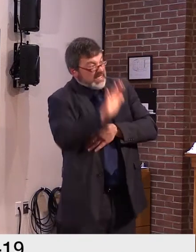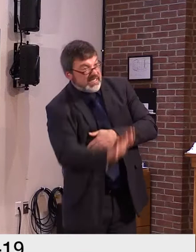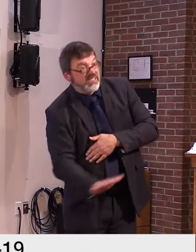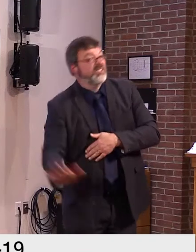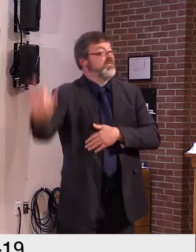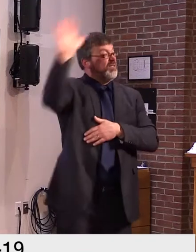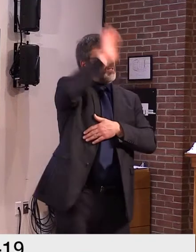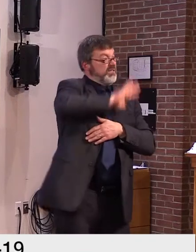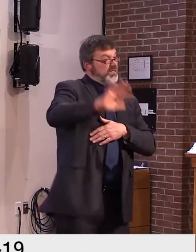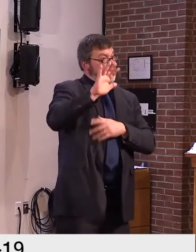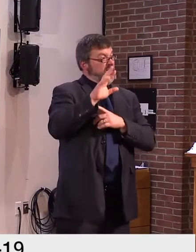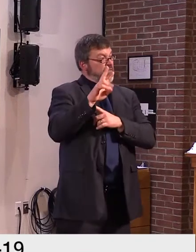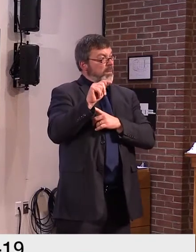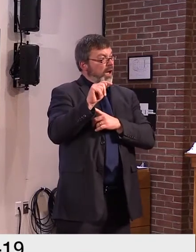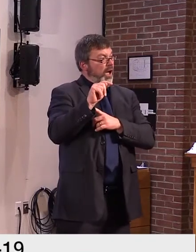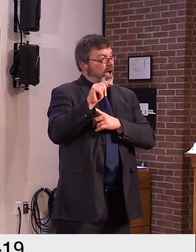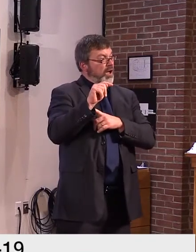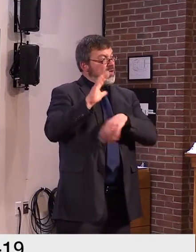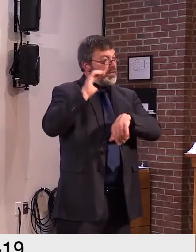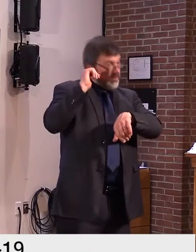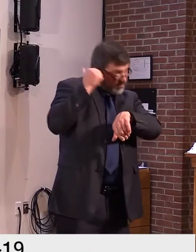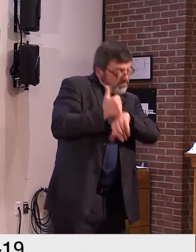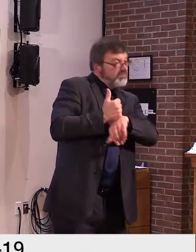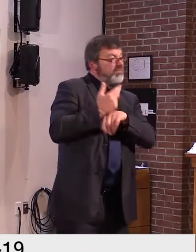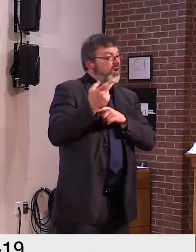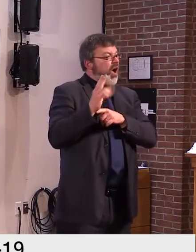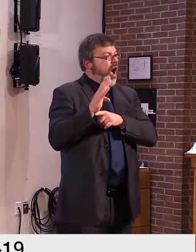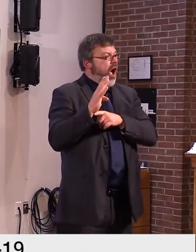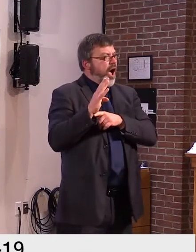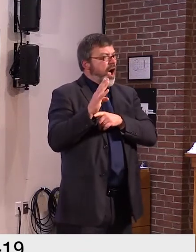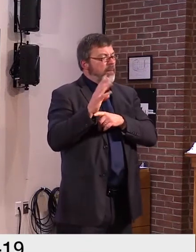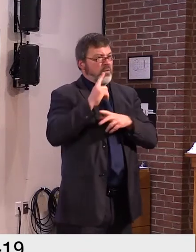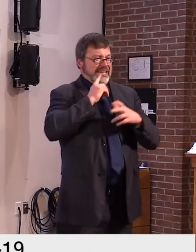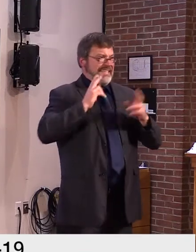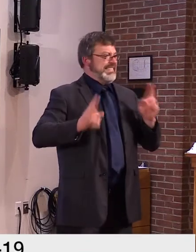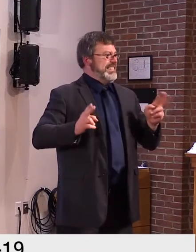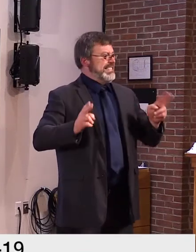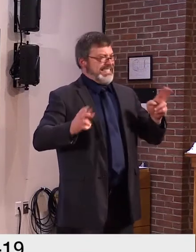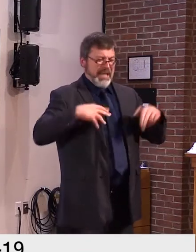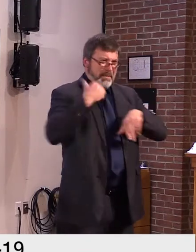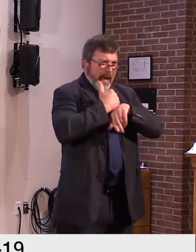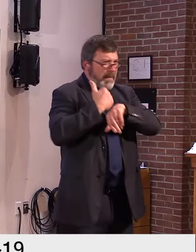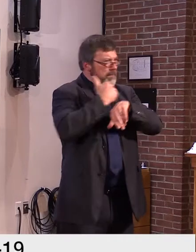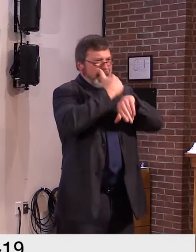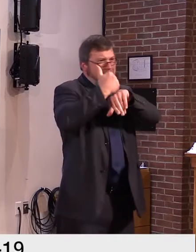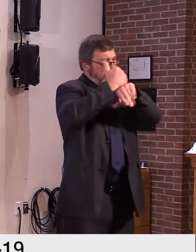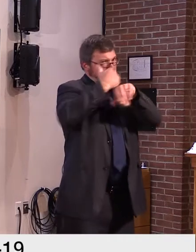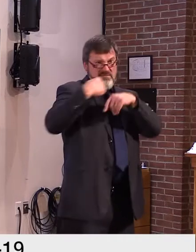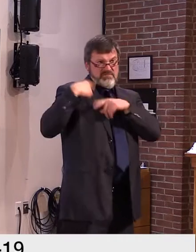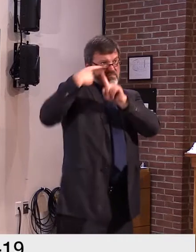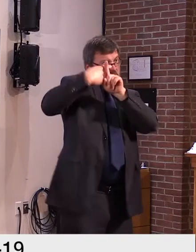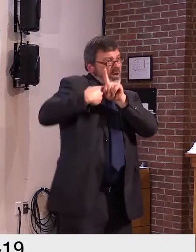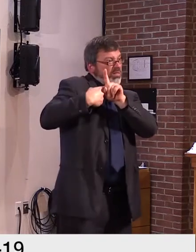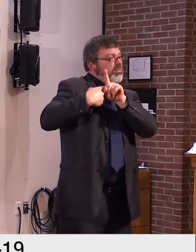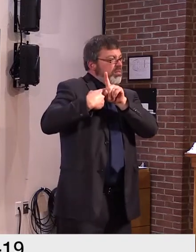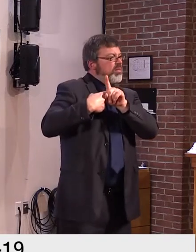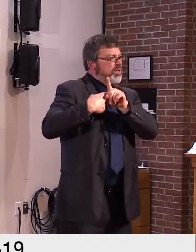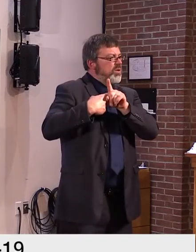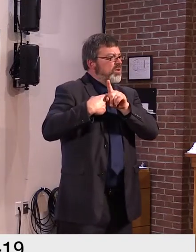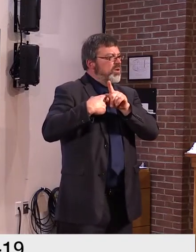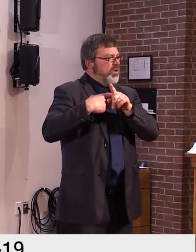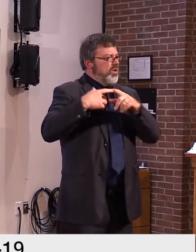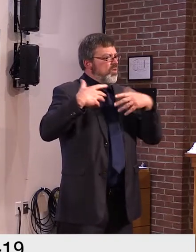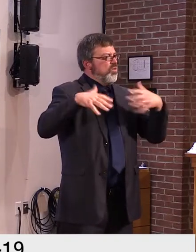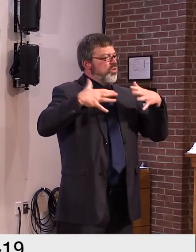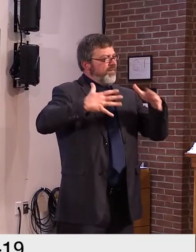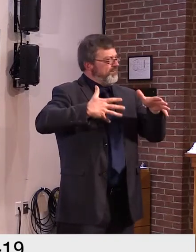you know. In 30 days, there was like 30 some odd hubs at 70 locations. A little past 30 days, and there are